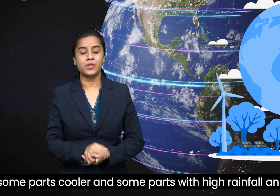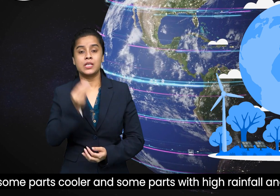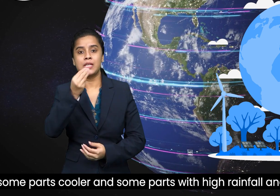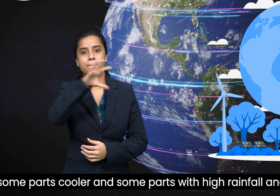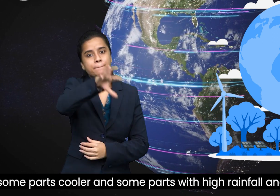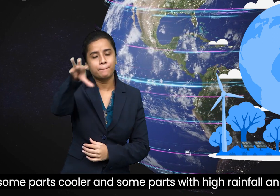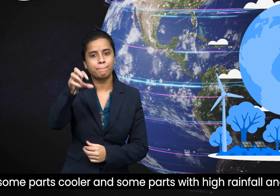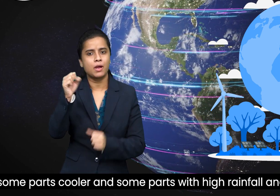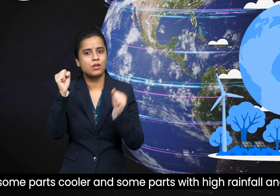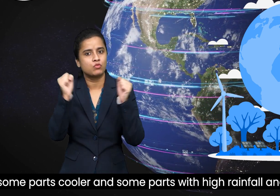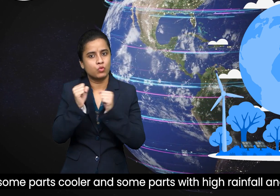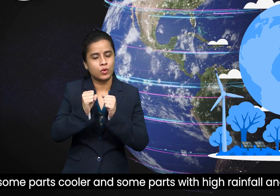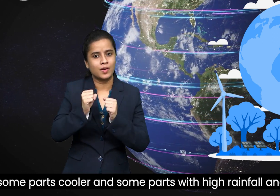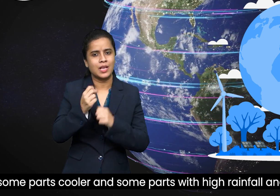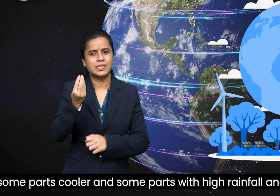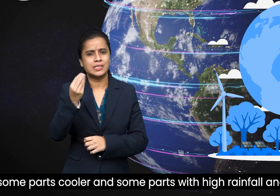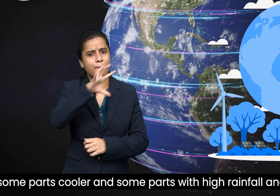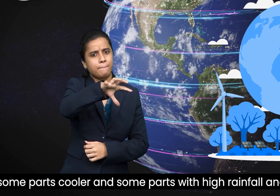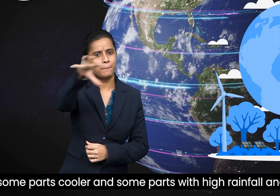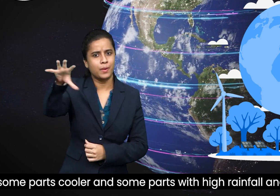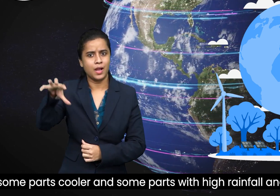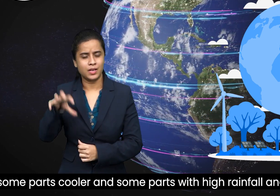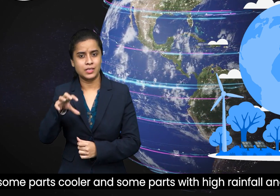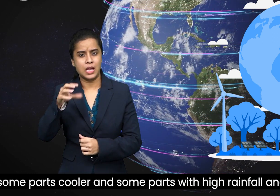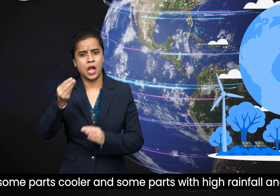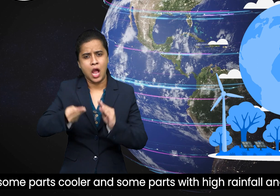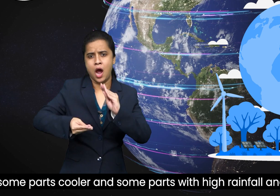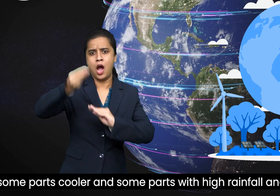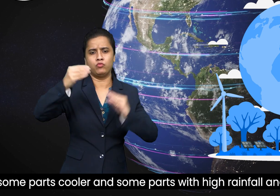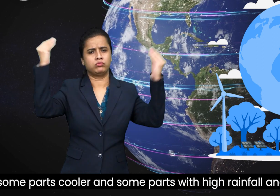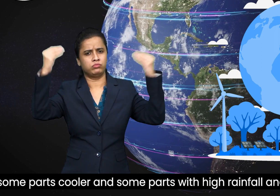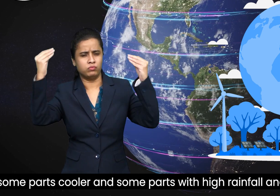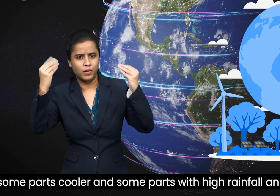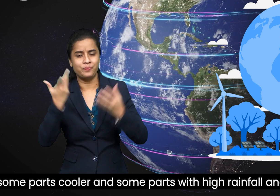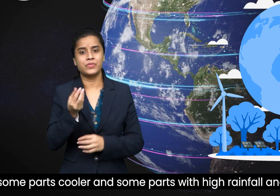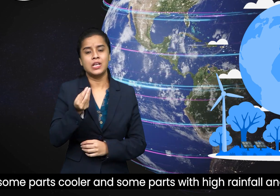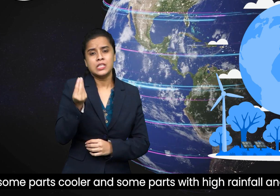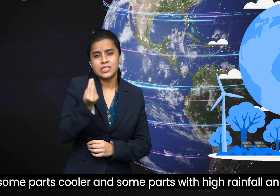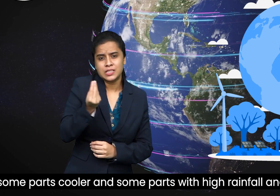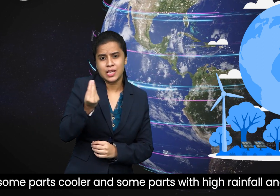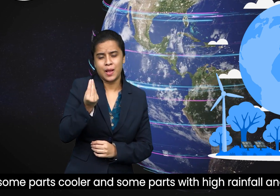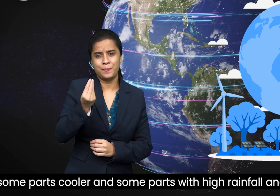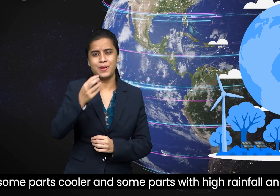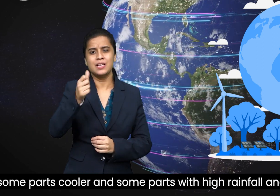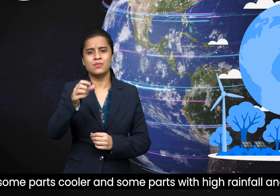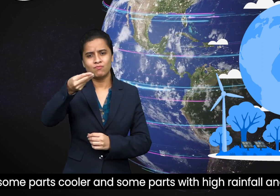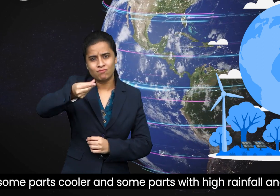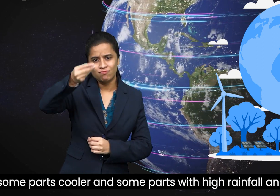parts cooler, and some parts with high rainfall, and some which are